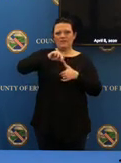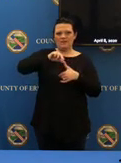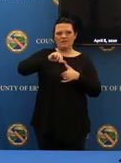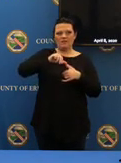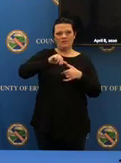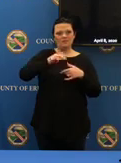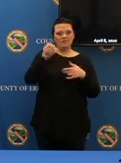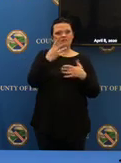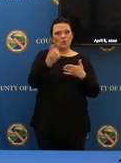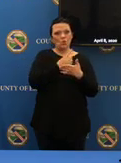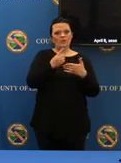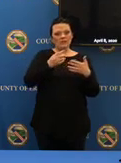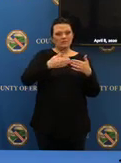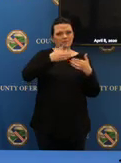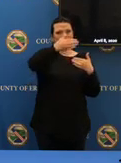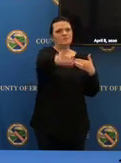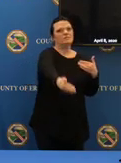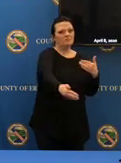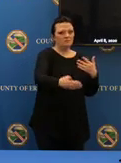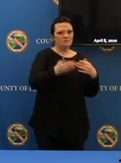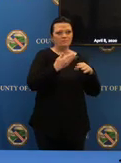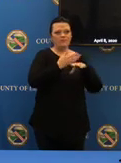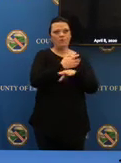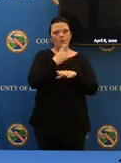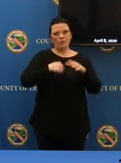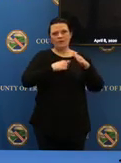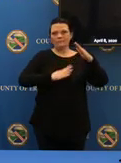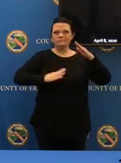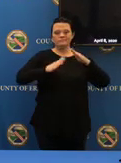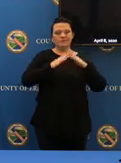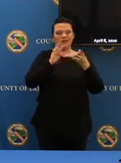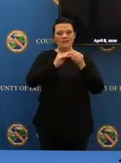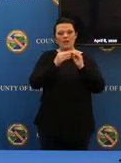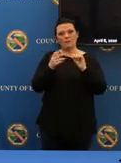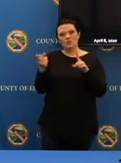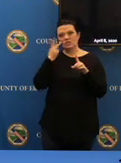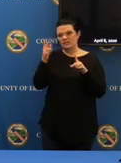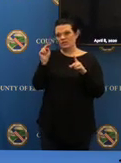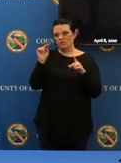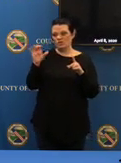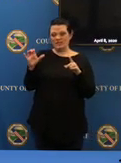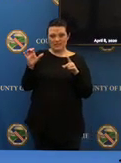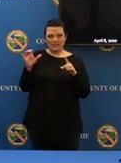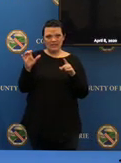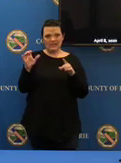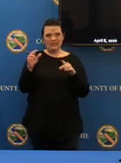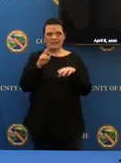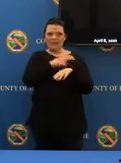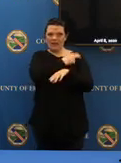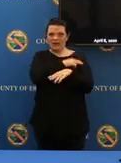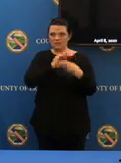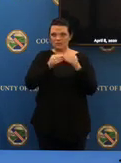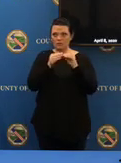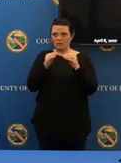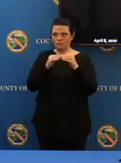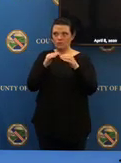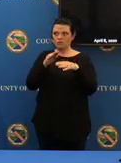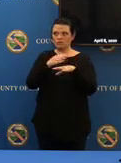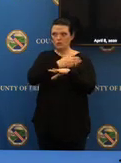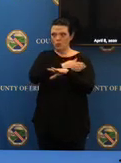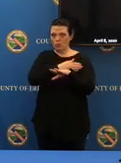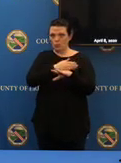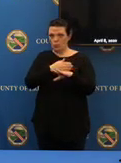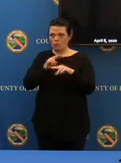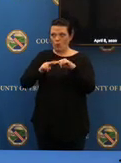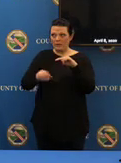off until we hit that peak. The numbers that they see in New York City and the declining hospitalizations and new hospitalizations is a very